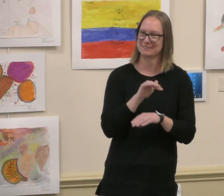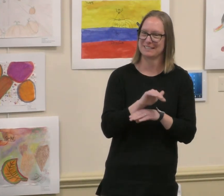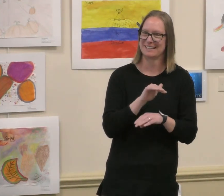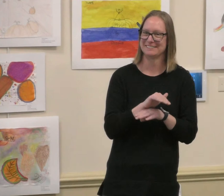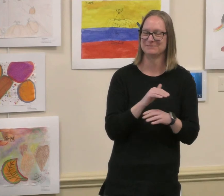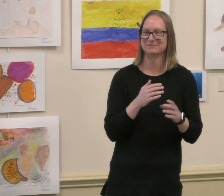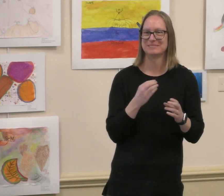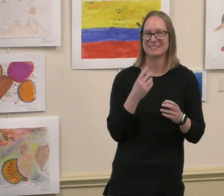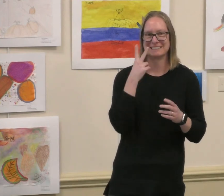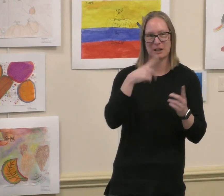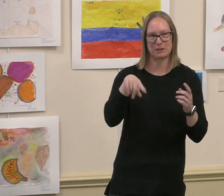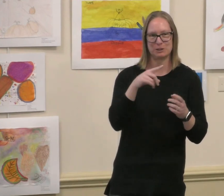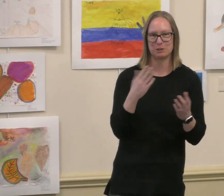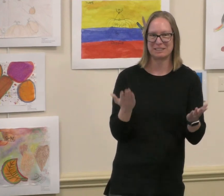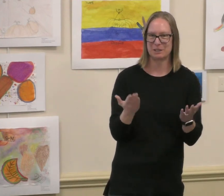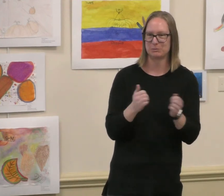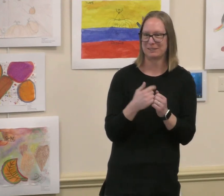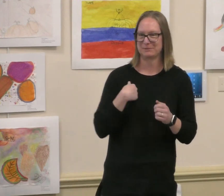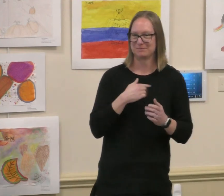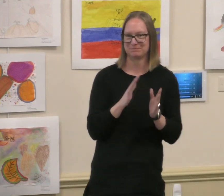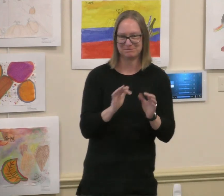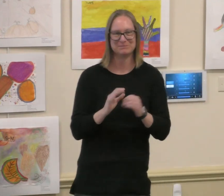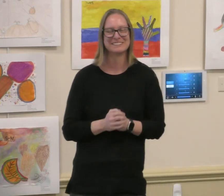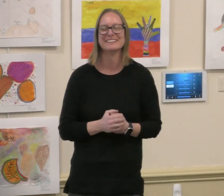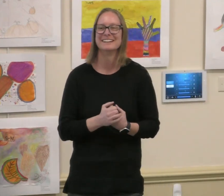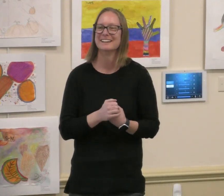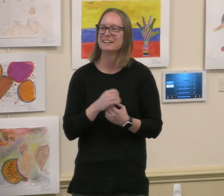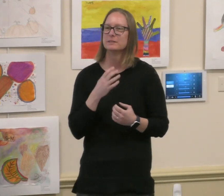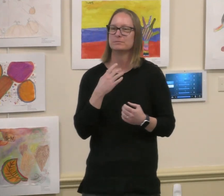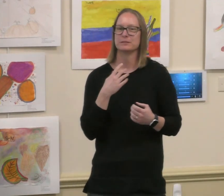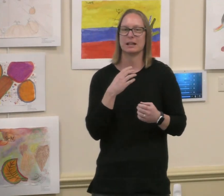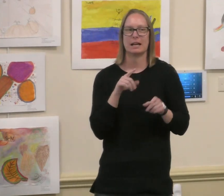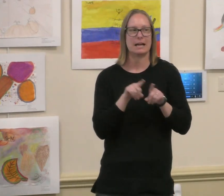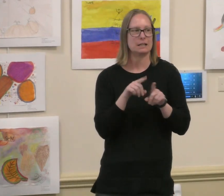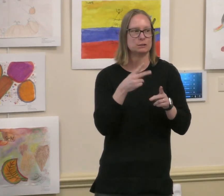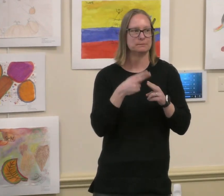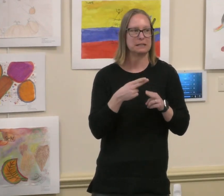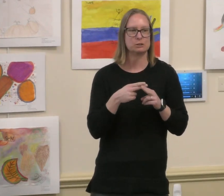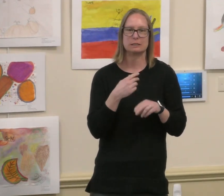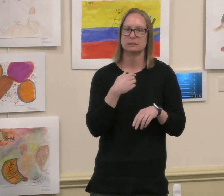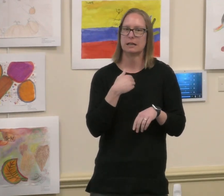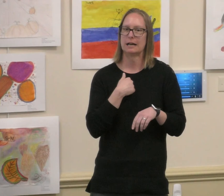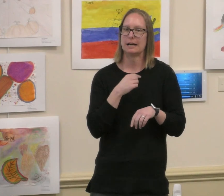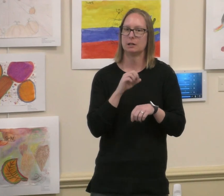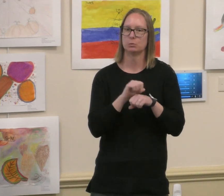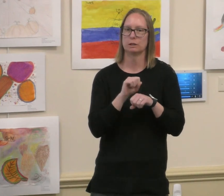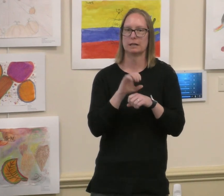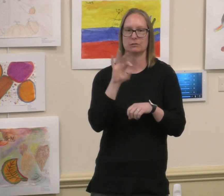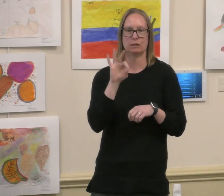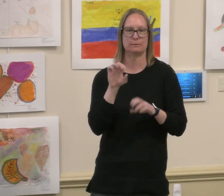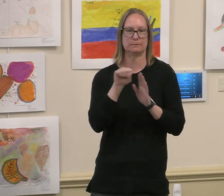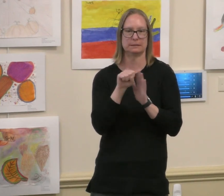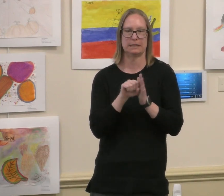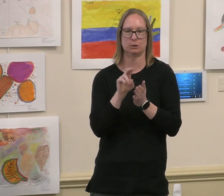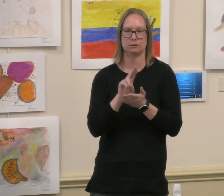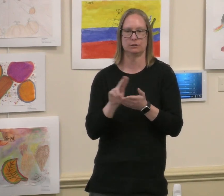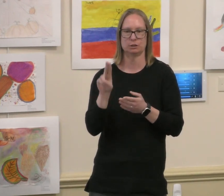I'm happy to be here tonight. It's nice to see all of you here with me. As Nancy mentioned, I work at Framingham